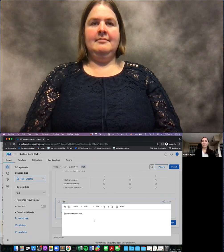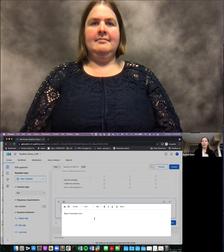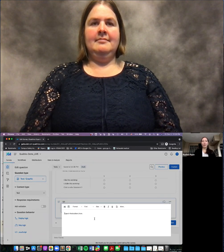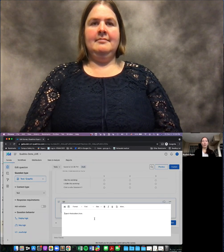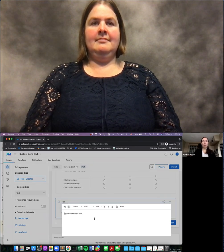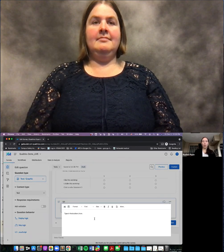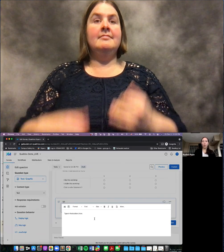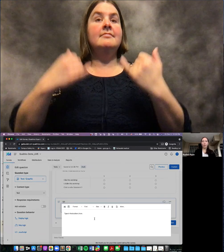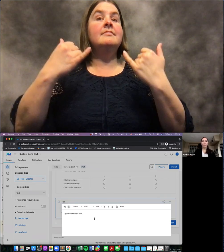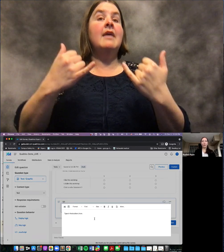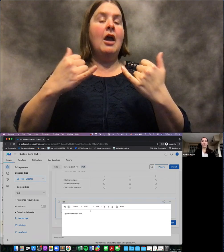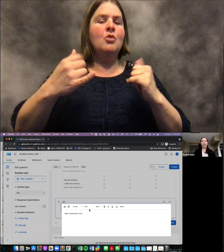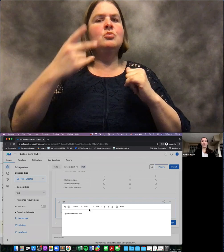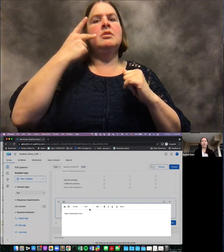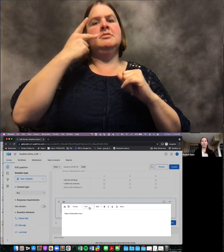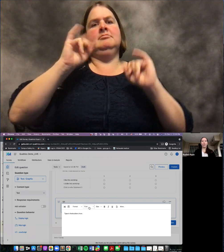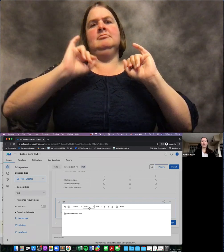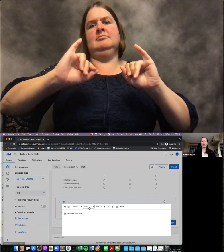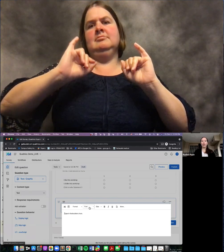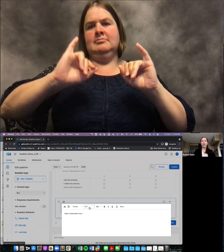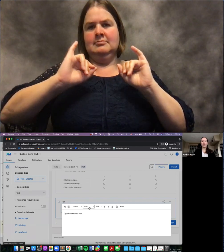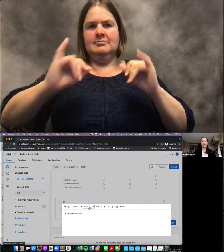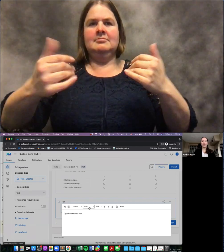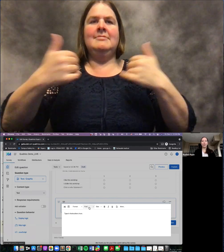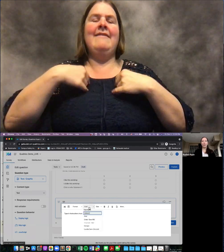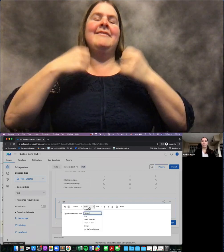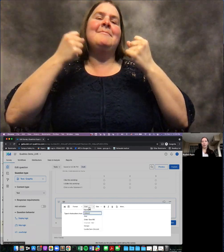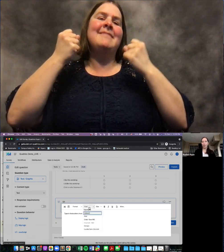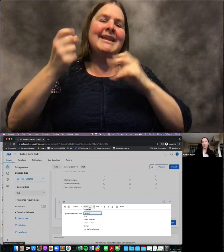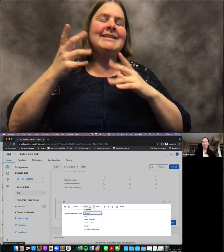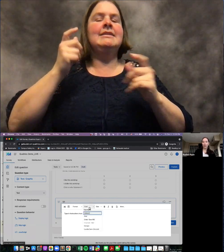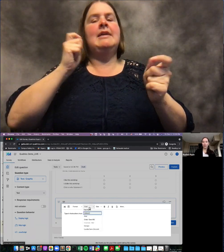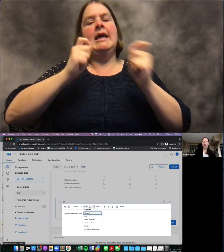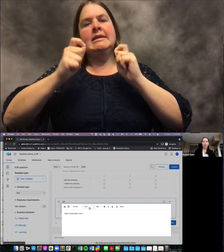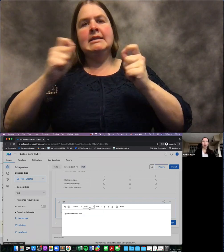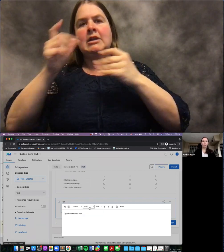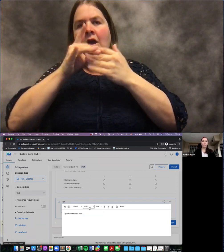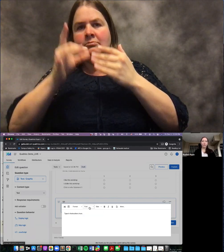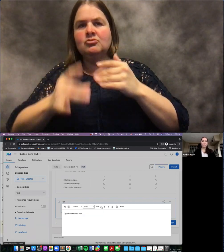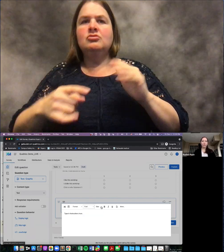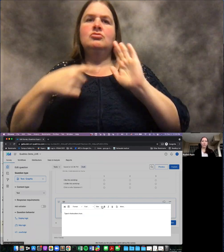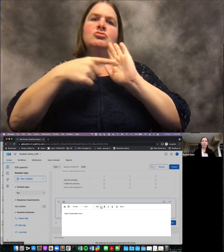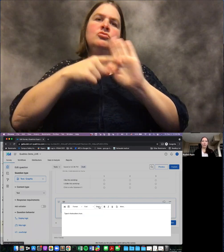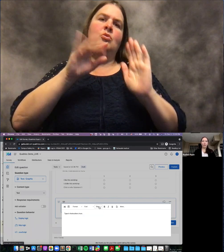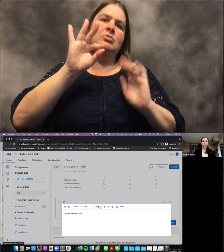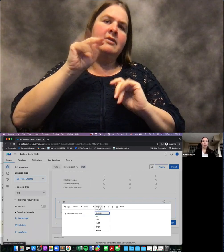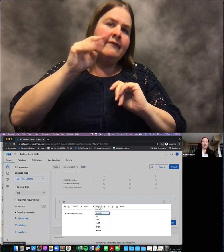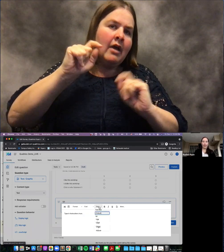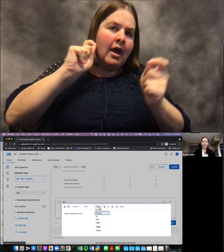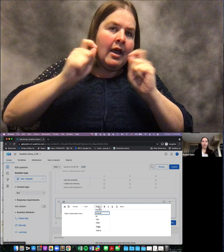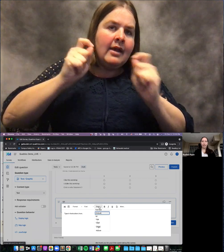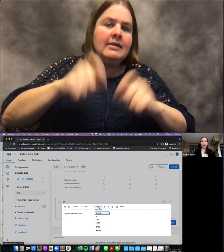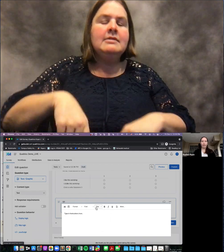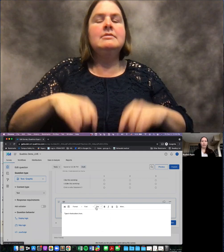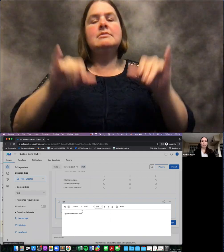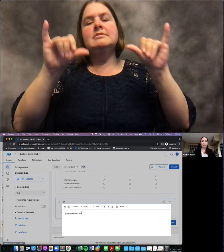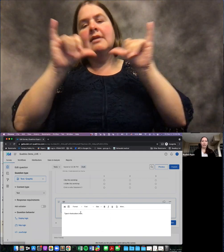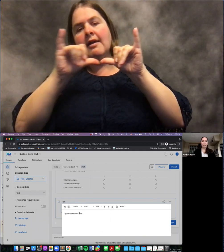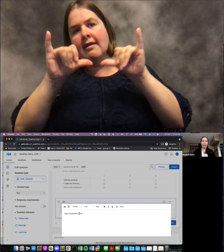This gives me a whole bunch of editing options, including the font, the